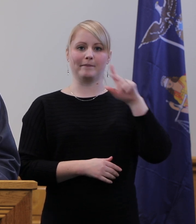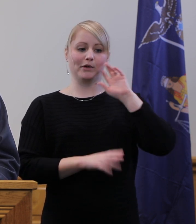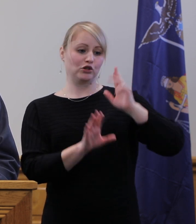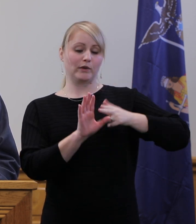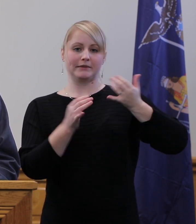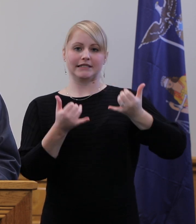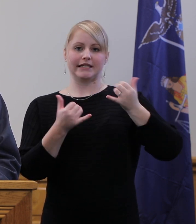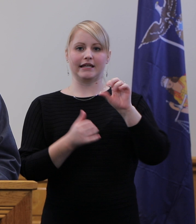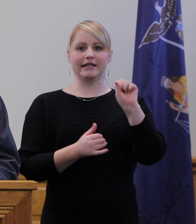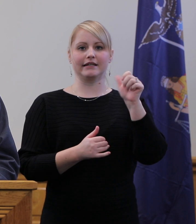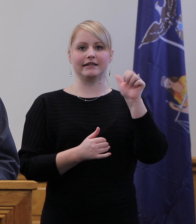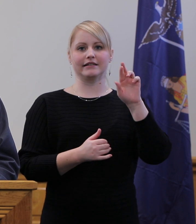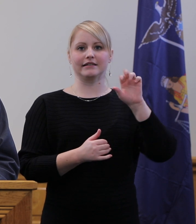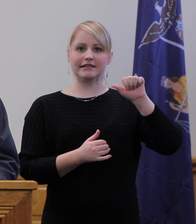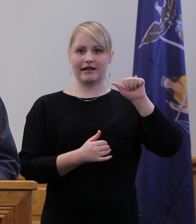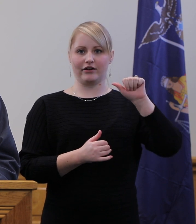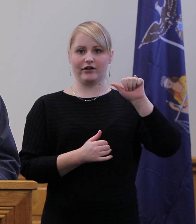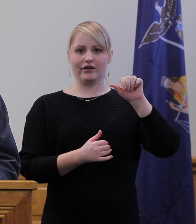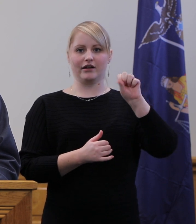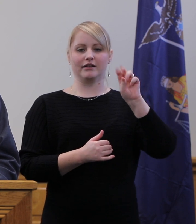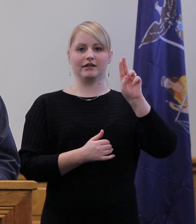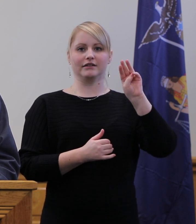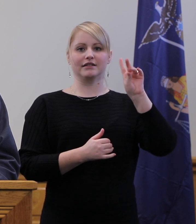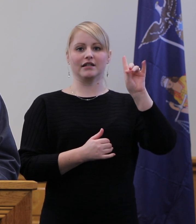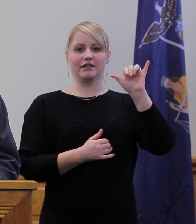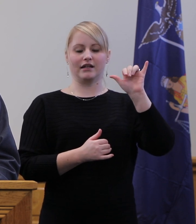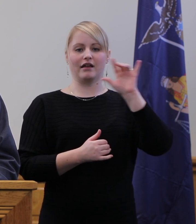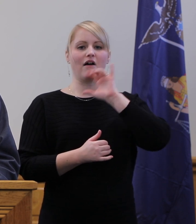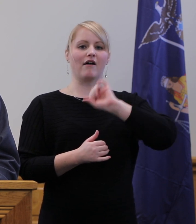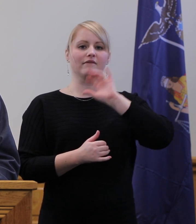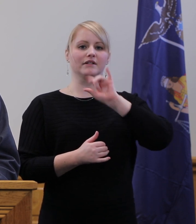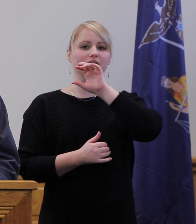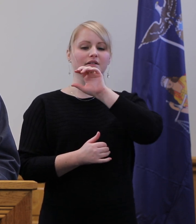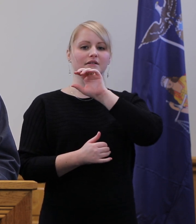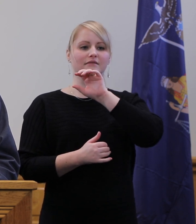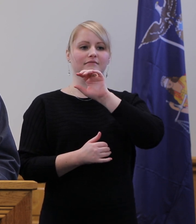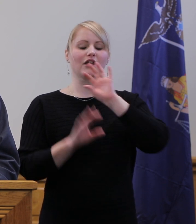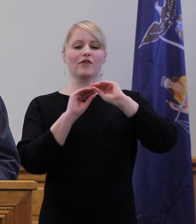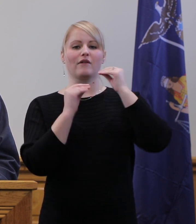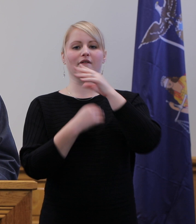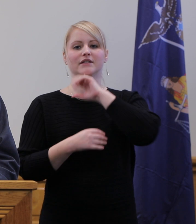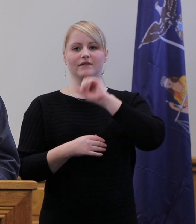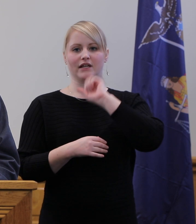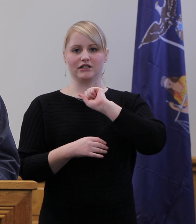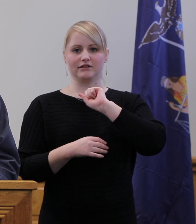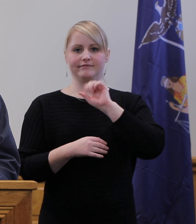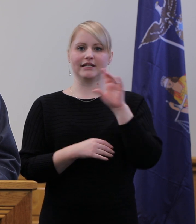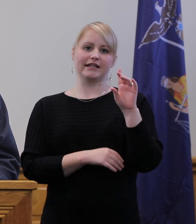Sunday, Administrator of the County Office for the Aging, and Diane Oldenburg, Senior Public Health Educator for the County Health